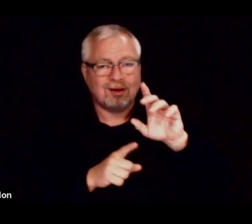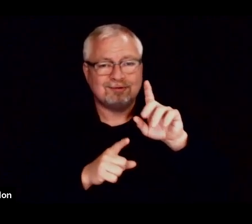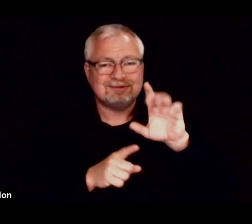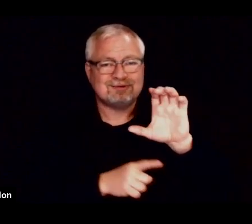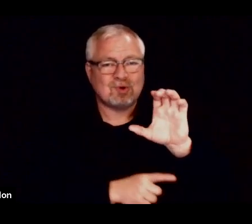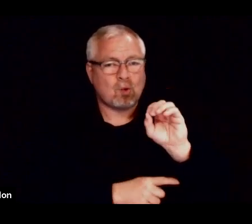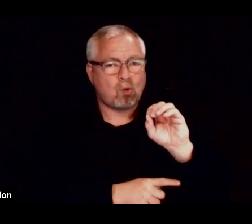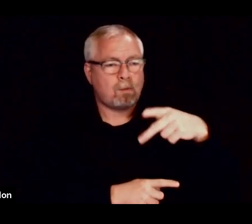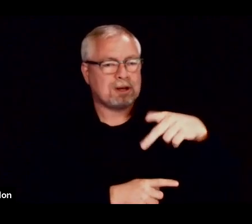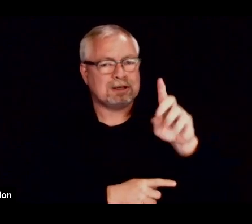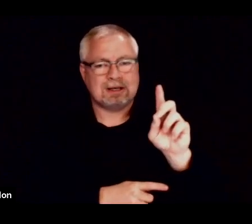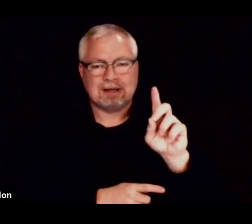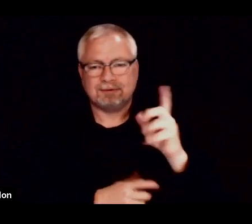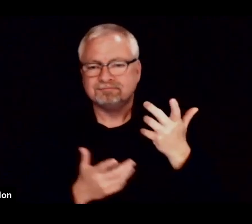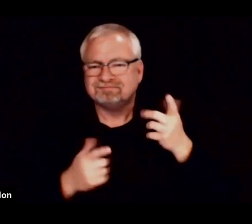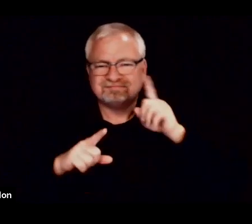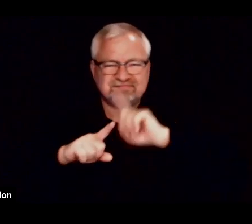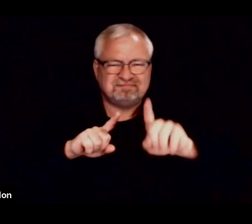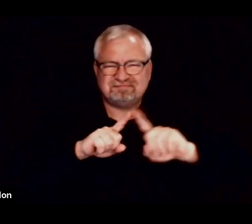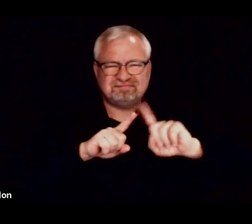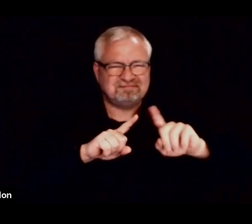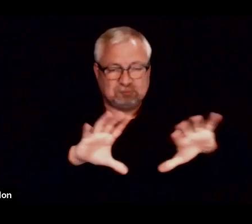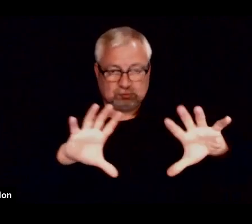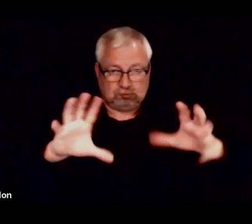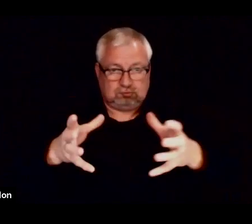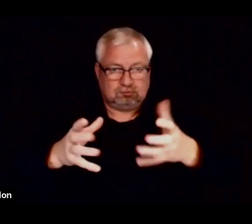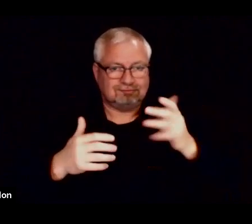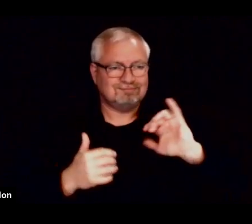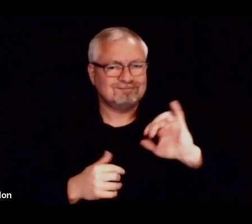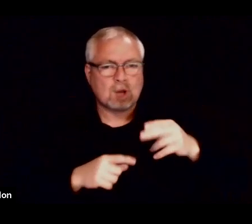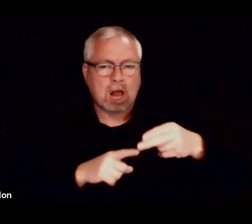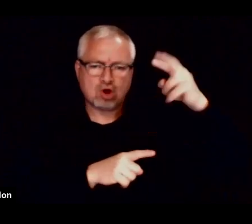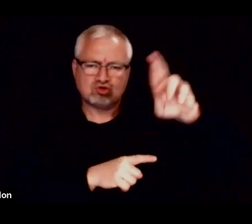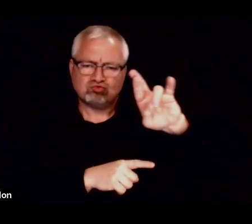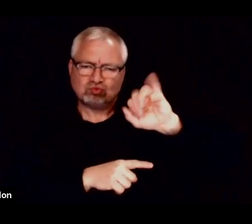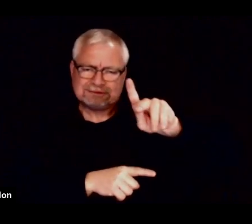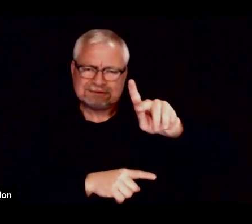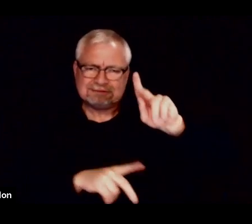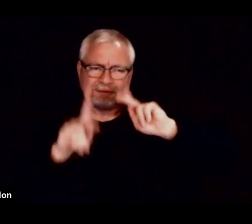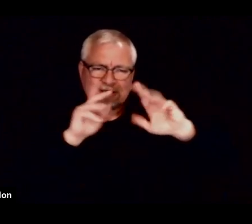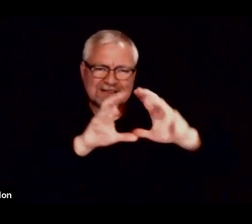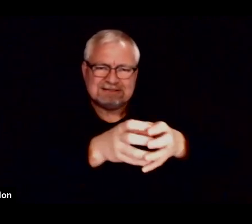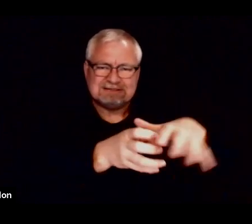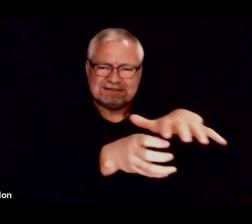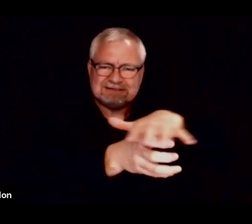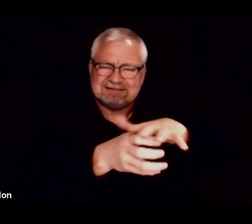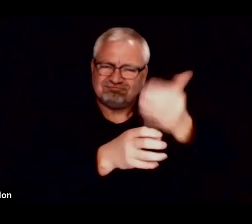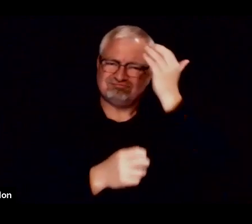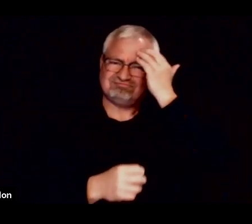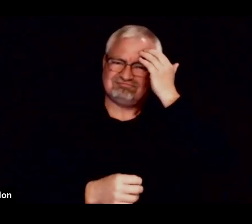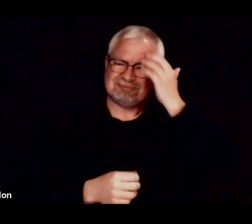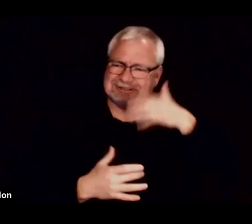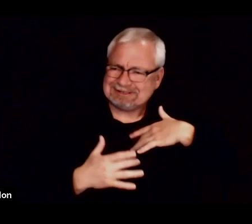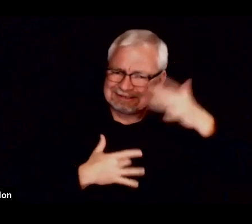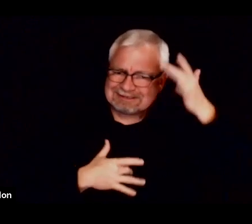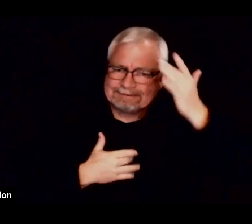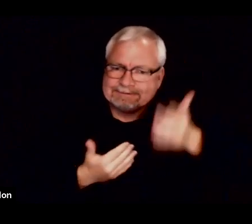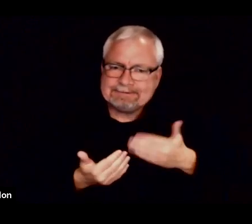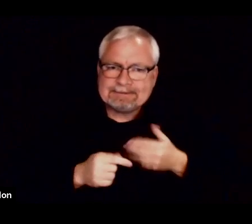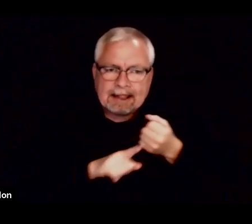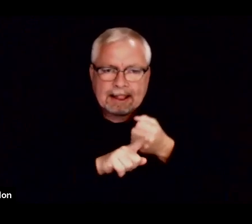put people at higher risk for severe illness from COVID-19. So it's that applies to a lot of us when you add up all of those